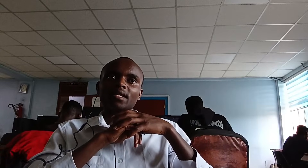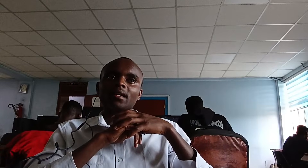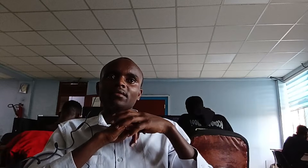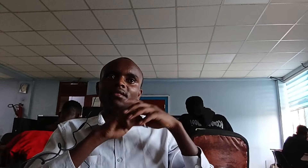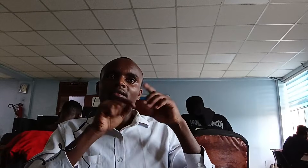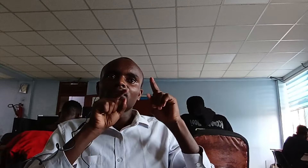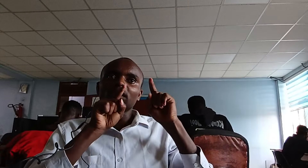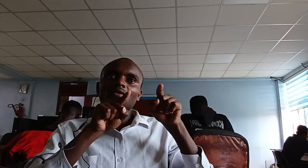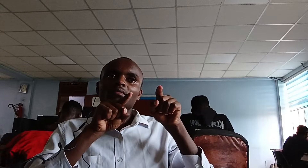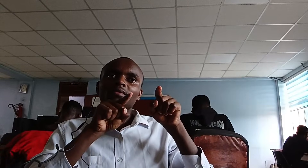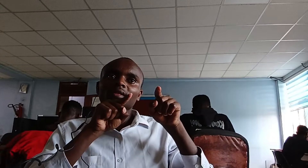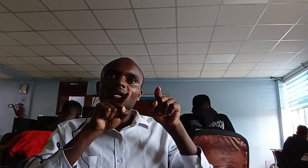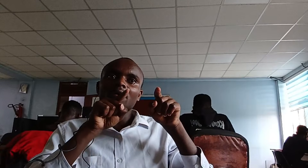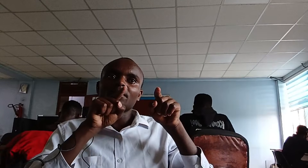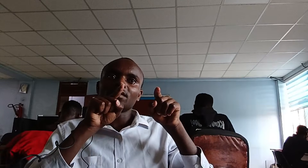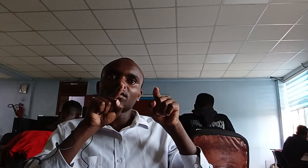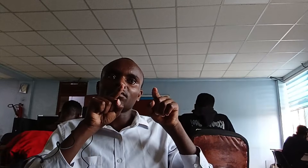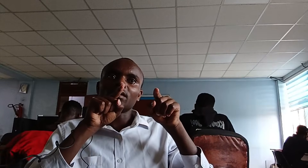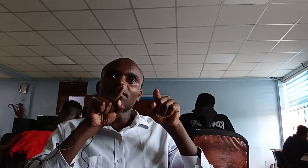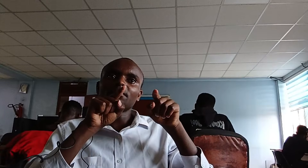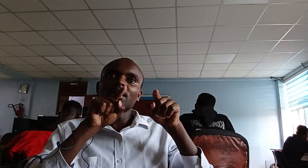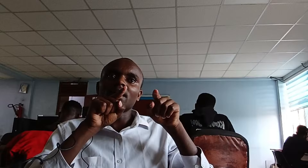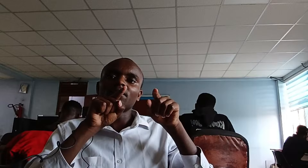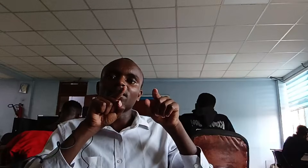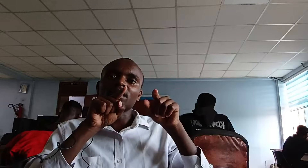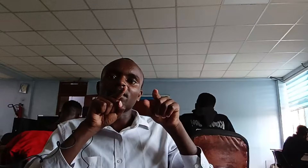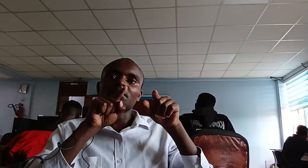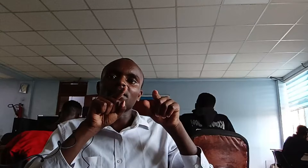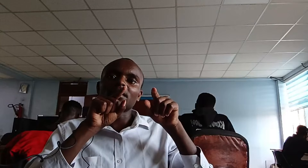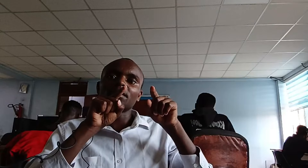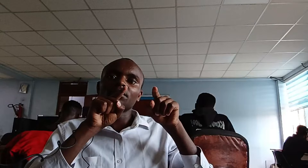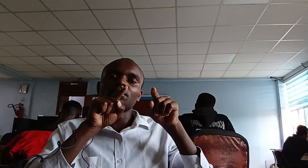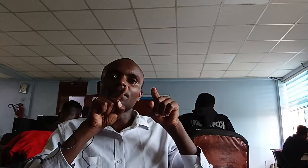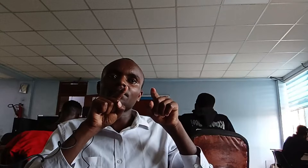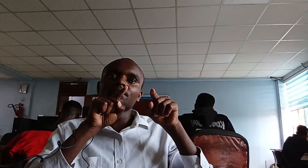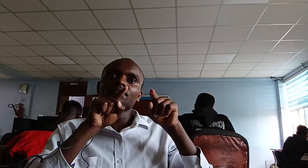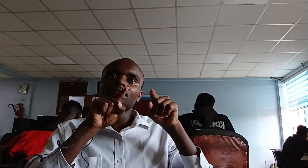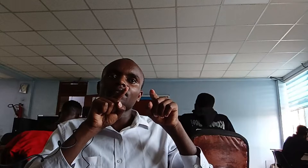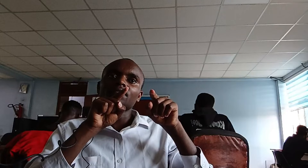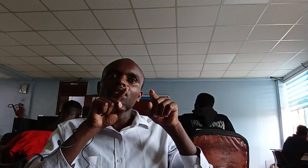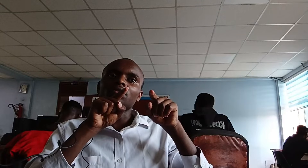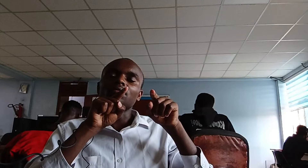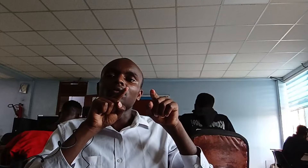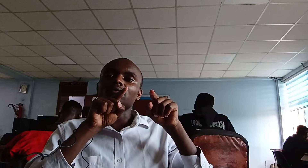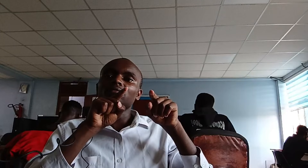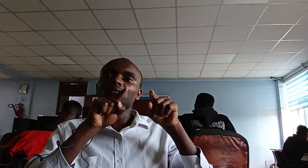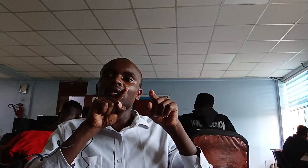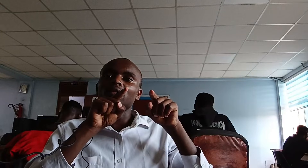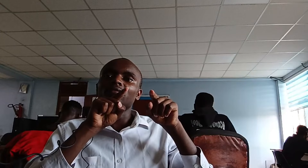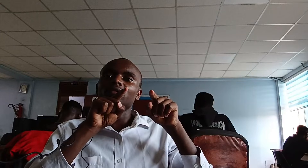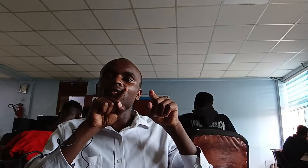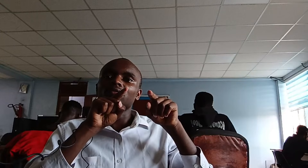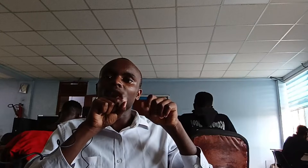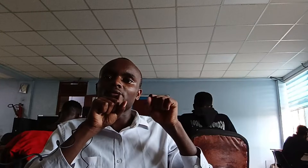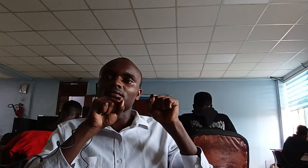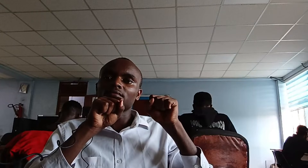The sign on adopt, I meant sure. I have the sign, but I meant sure. Tomorrow, I'll give the sign tomorrow.